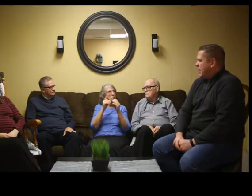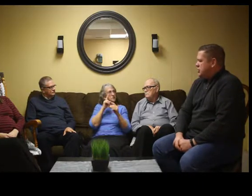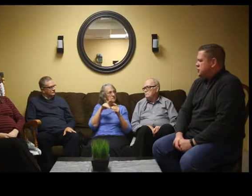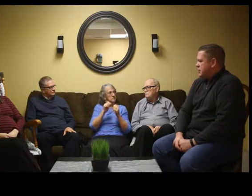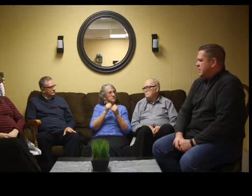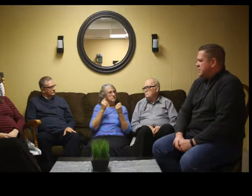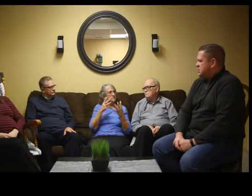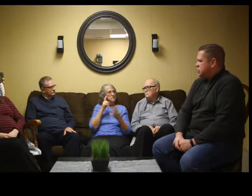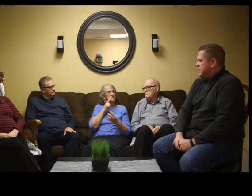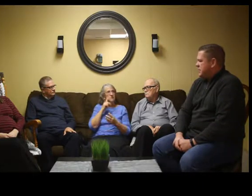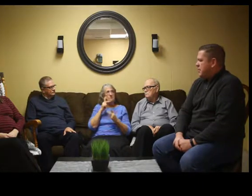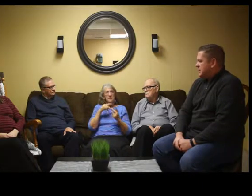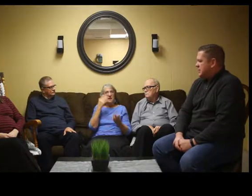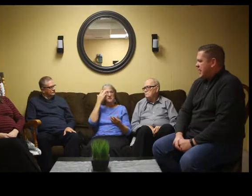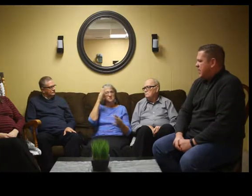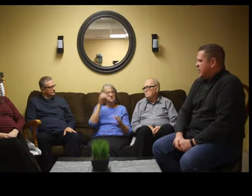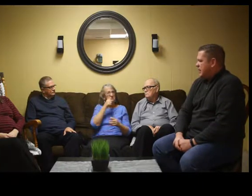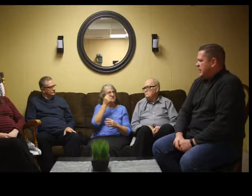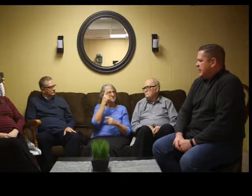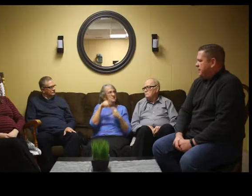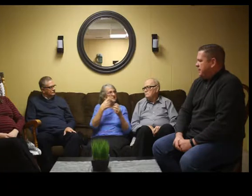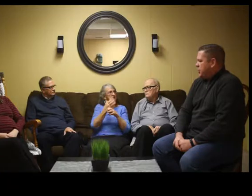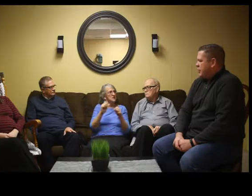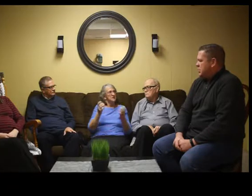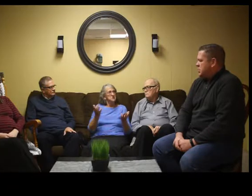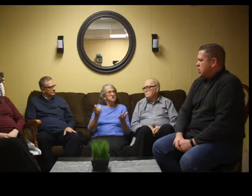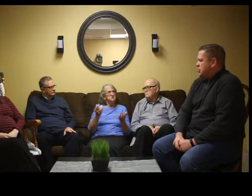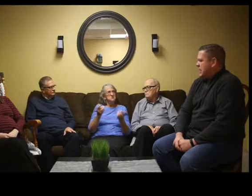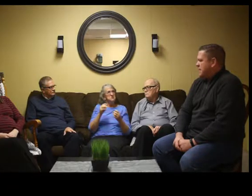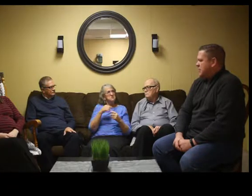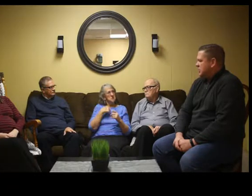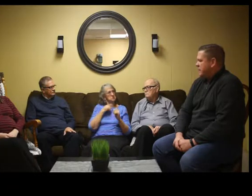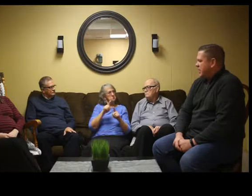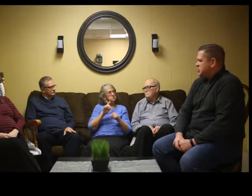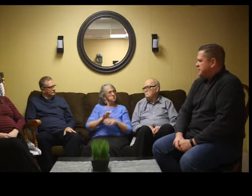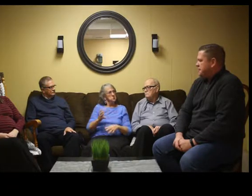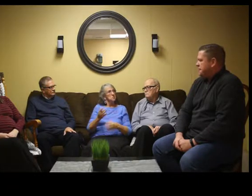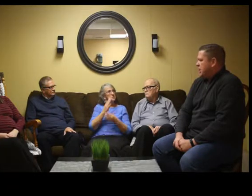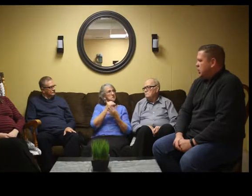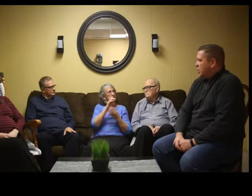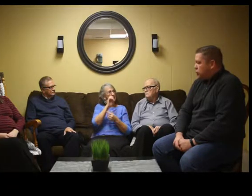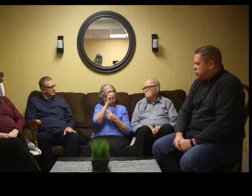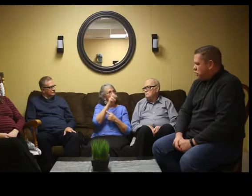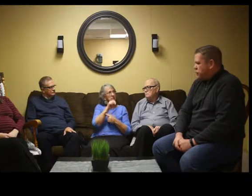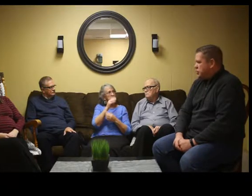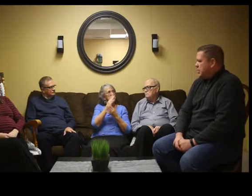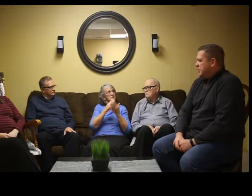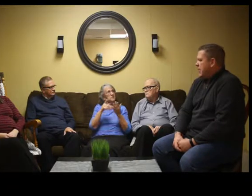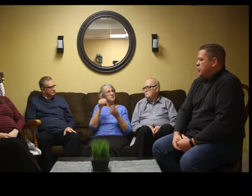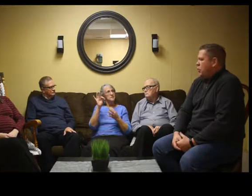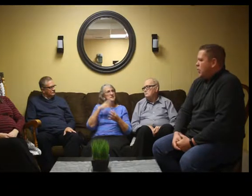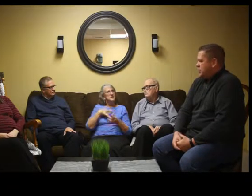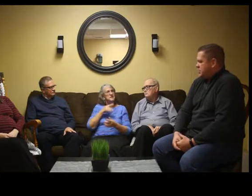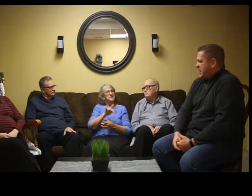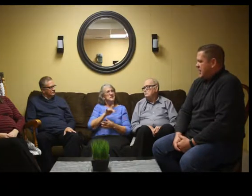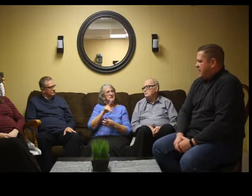just realized that so many of them are missing out. And, you know, they just didn't understand about salvation. You know, I go to church, but I knew I understand, and now they